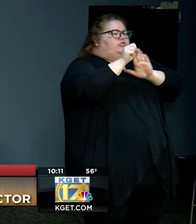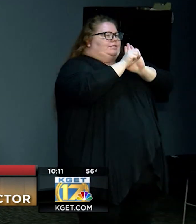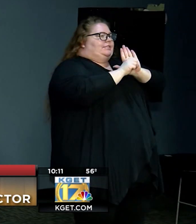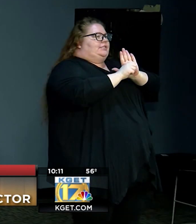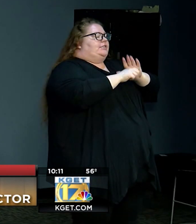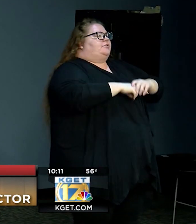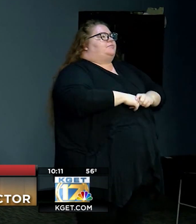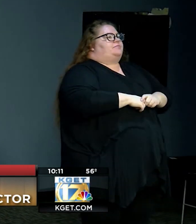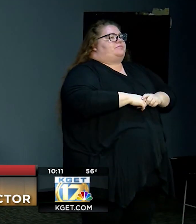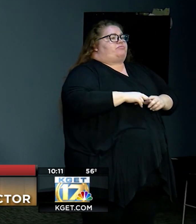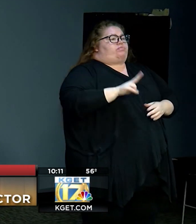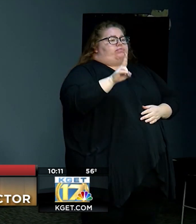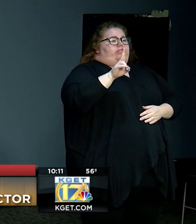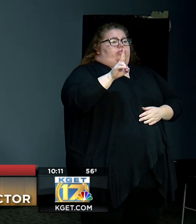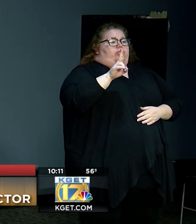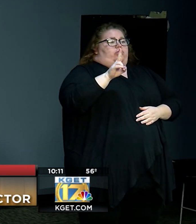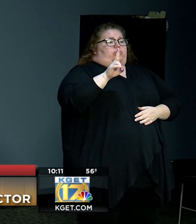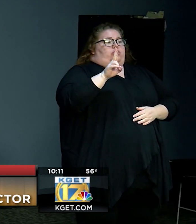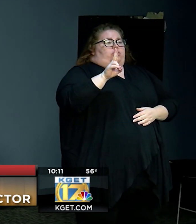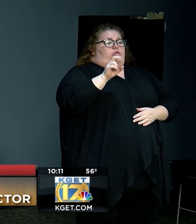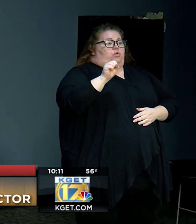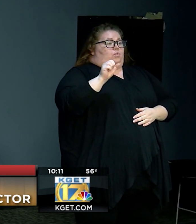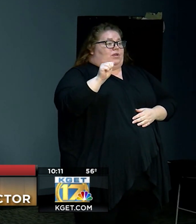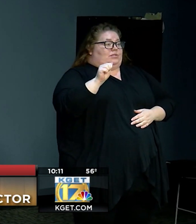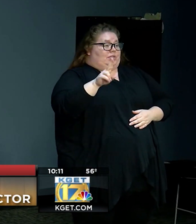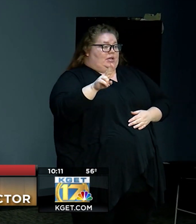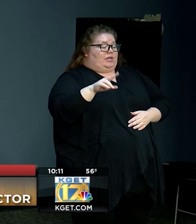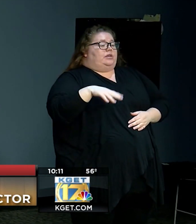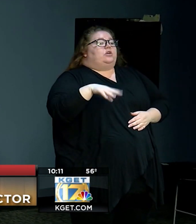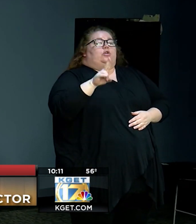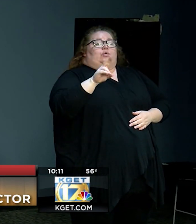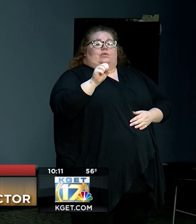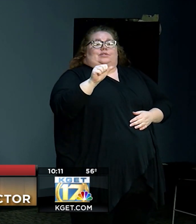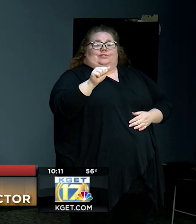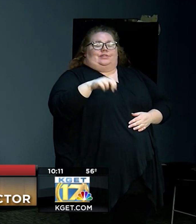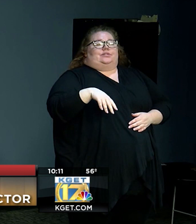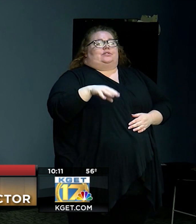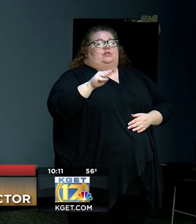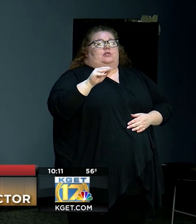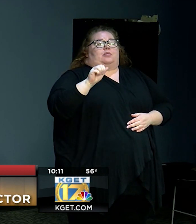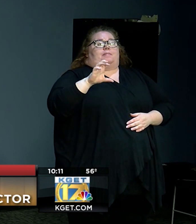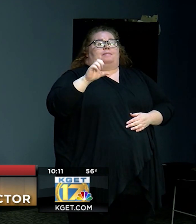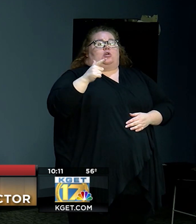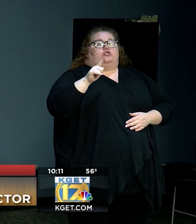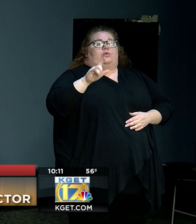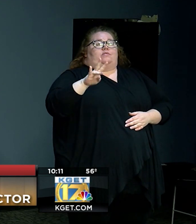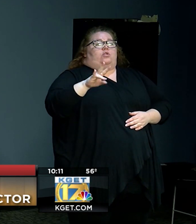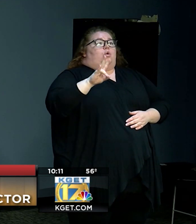In the United States, as of March 28th at 4 p.m., there was